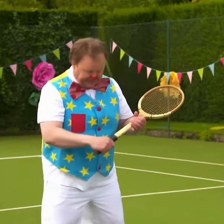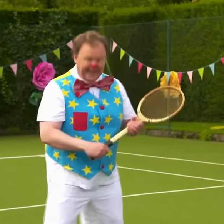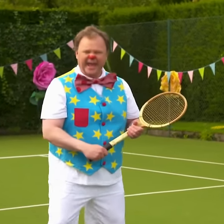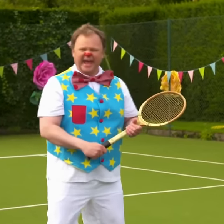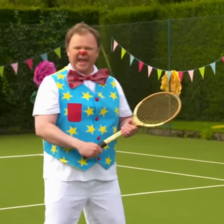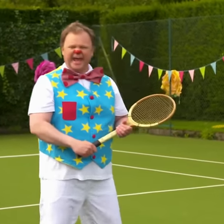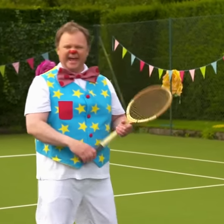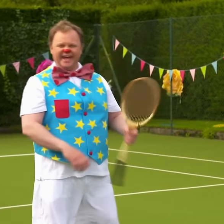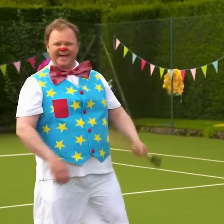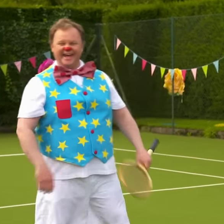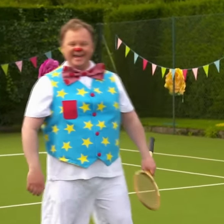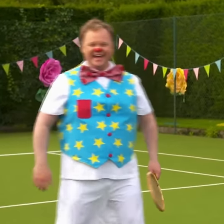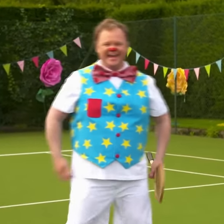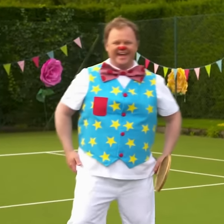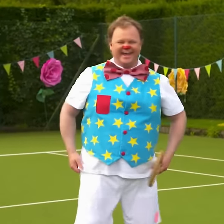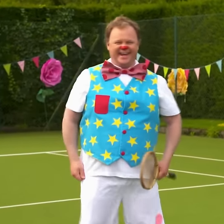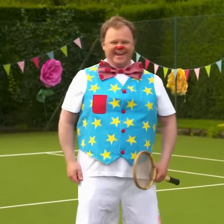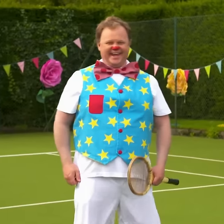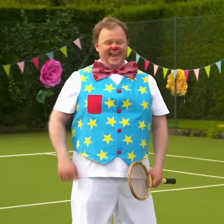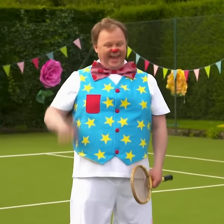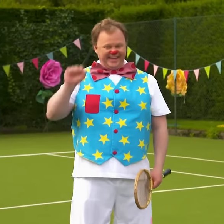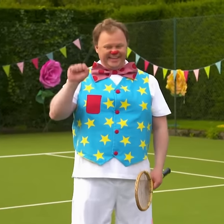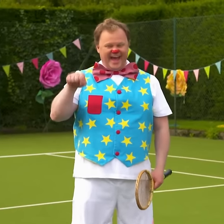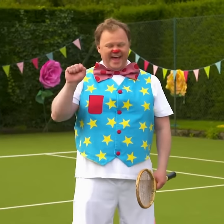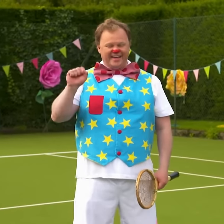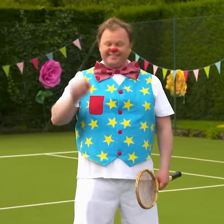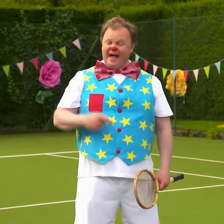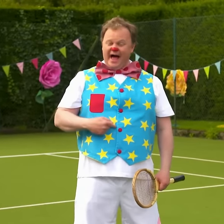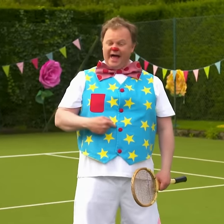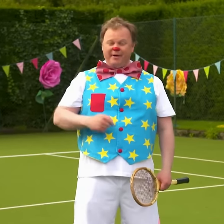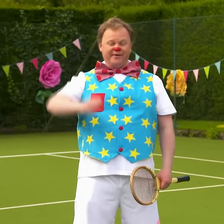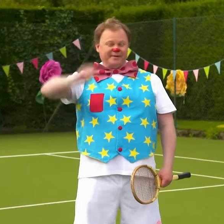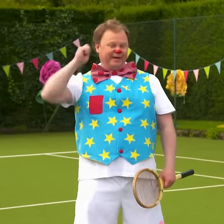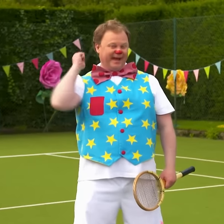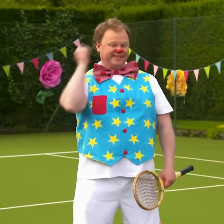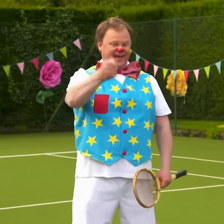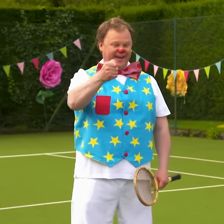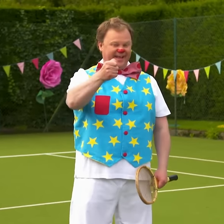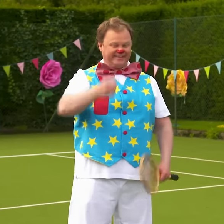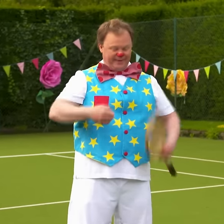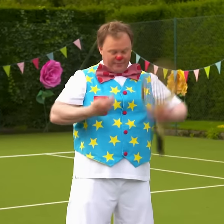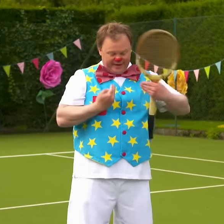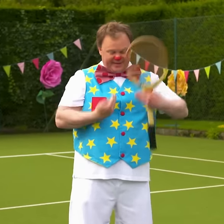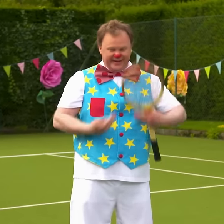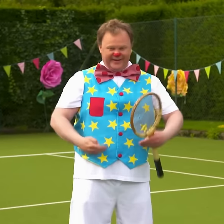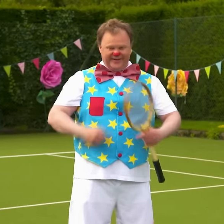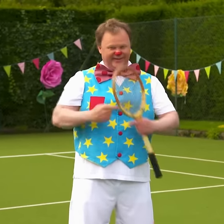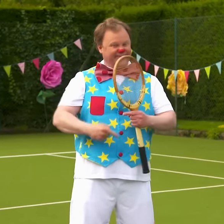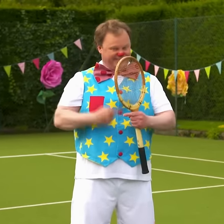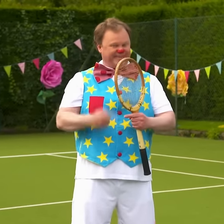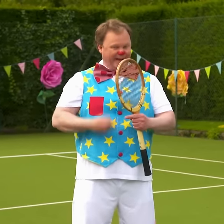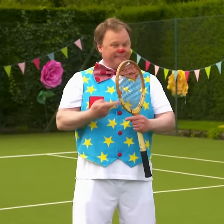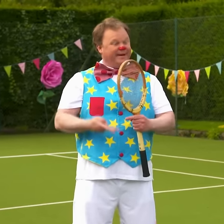To play a game of tennis, Mr. Tumble? Yes, I'm going to play tennis with Lord